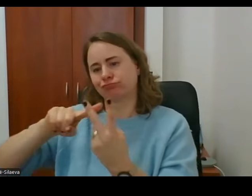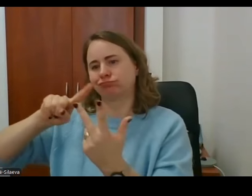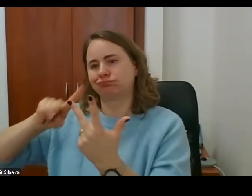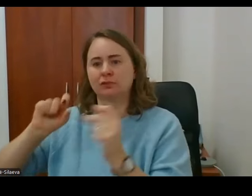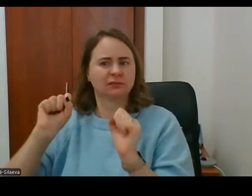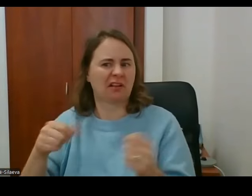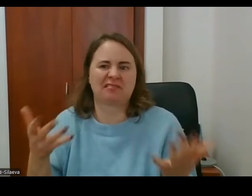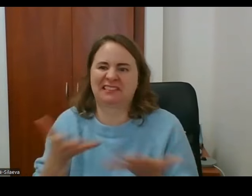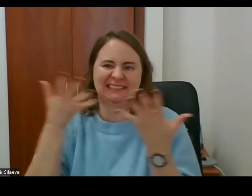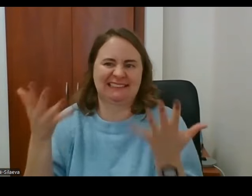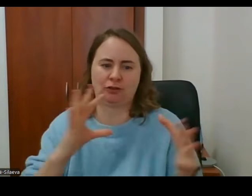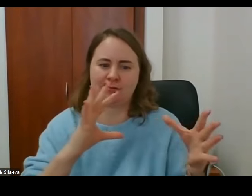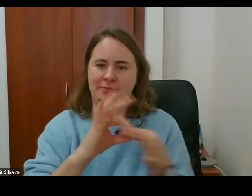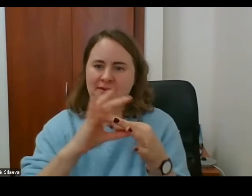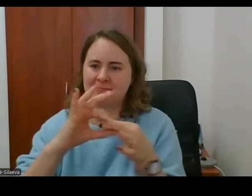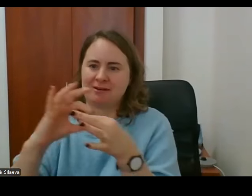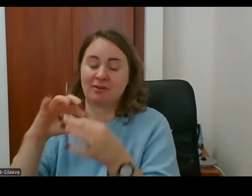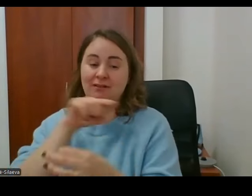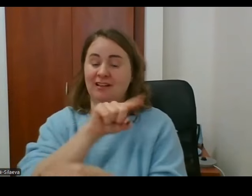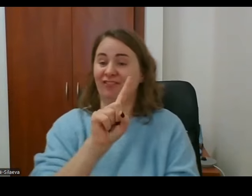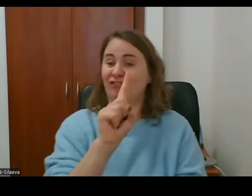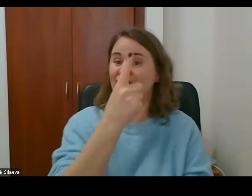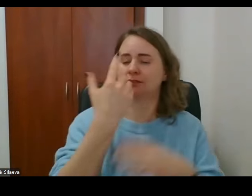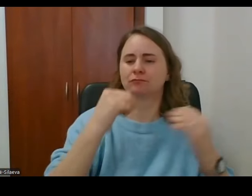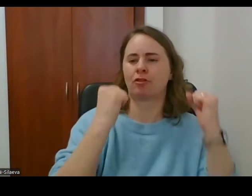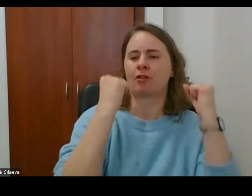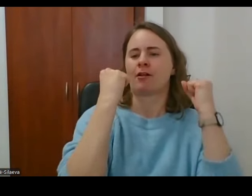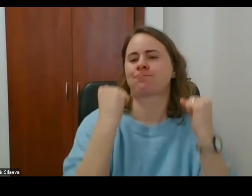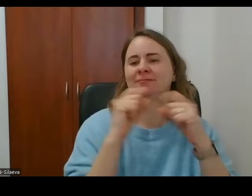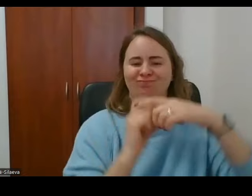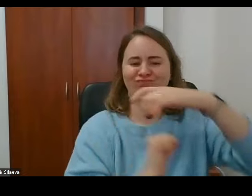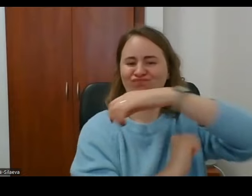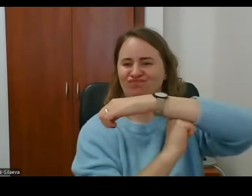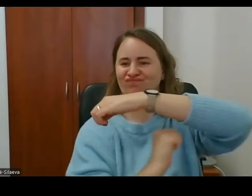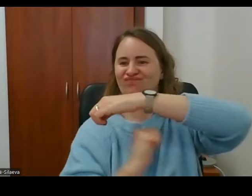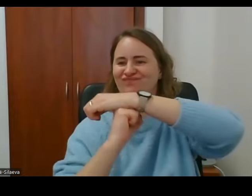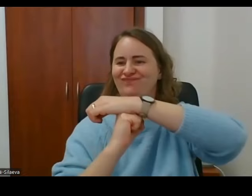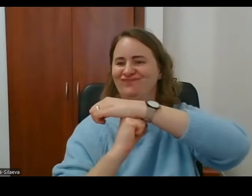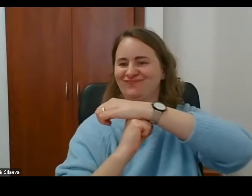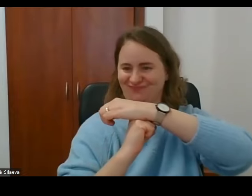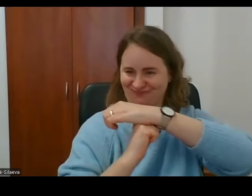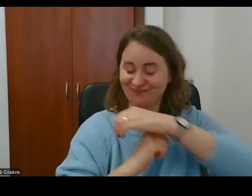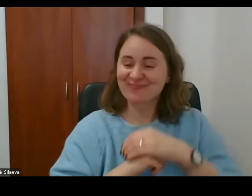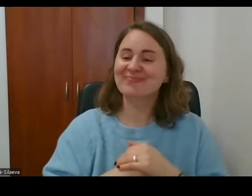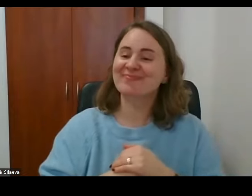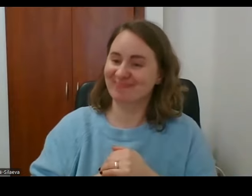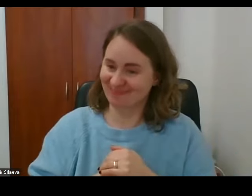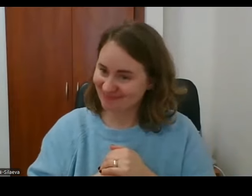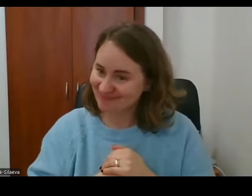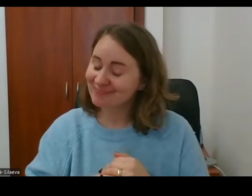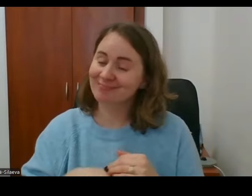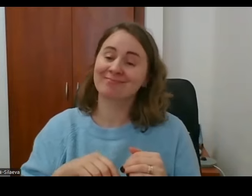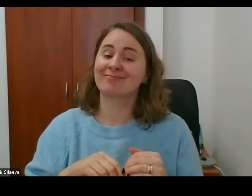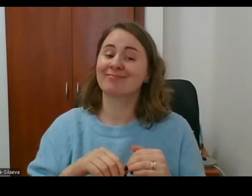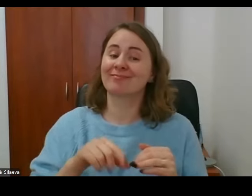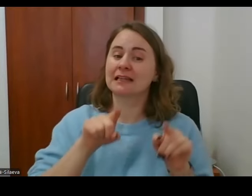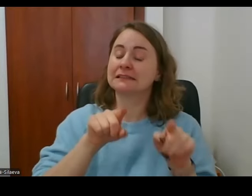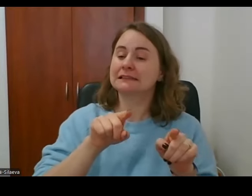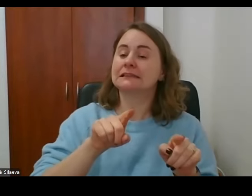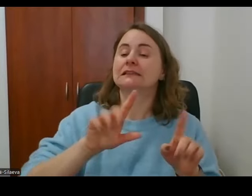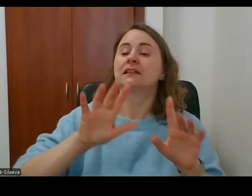receives natural and fully accessible language, the successful first language acquisition occurs. So they have these